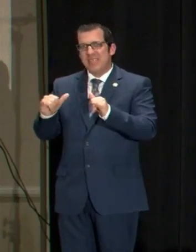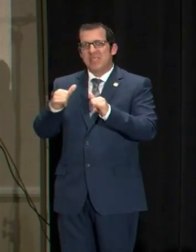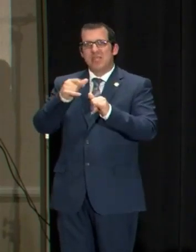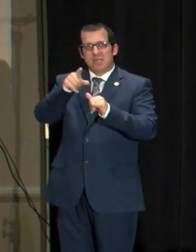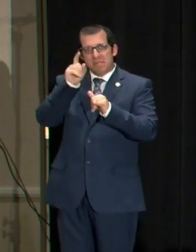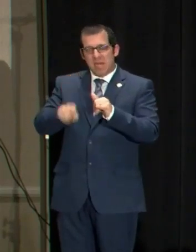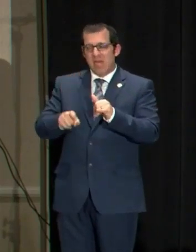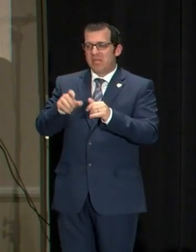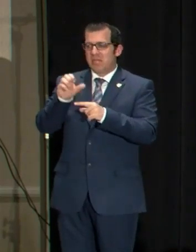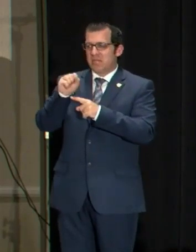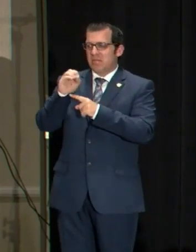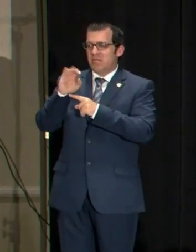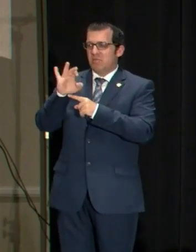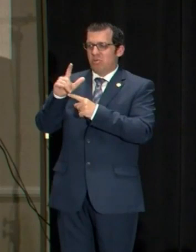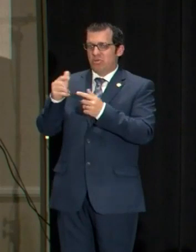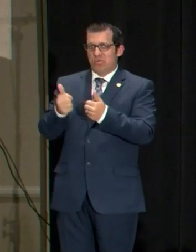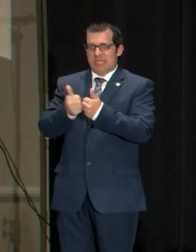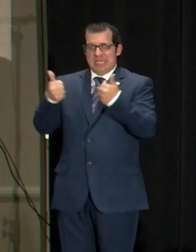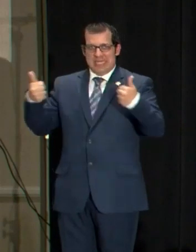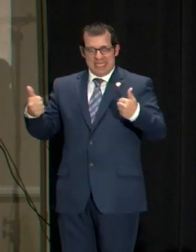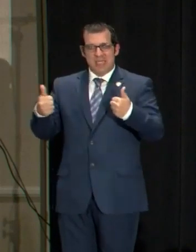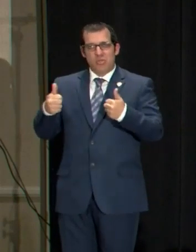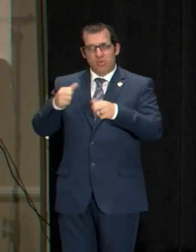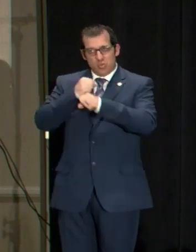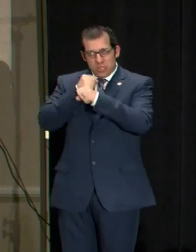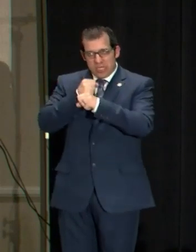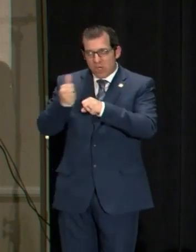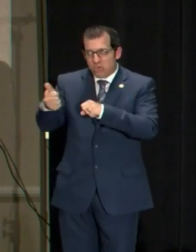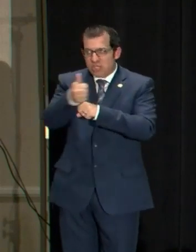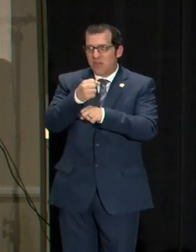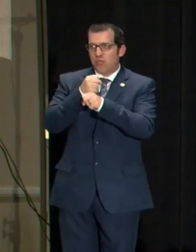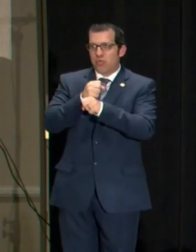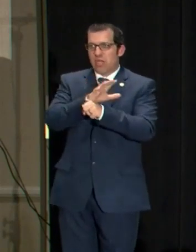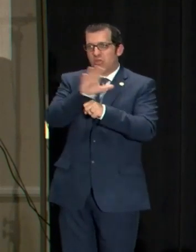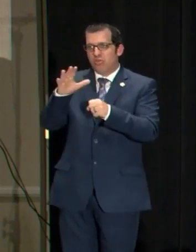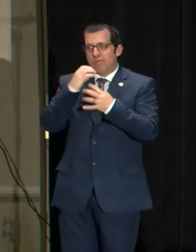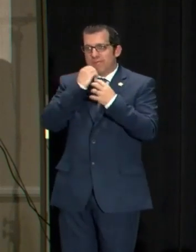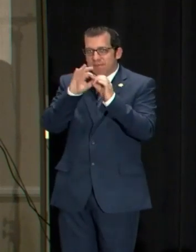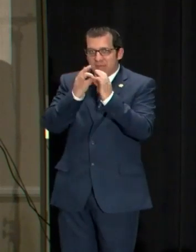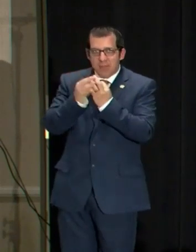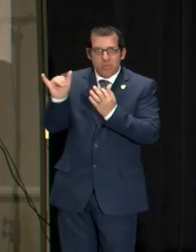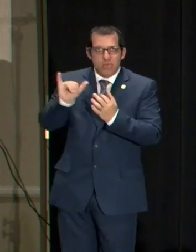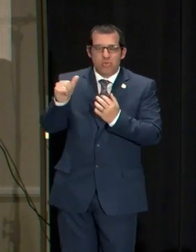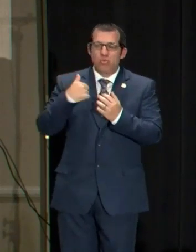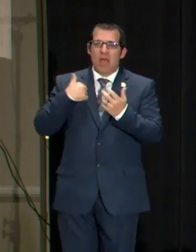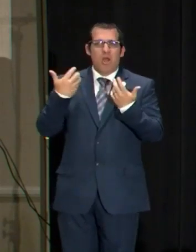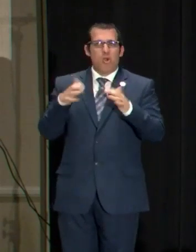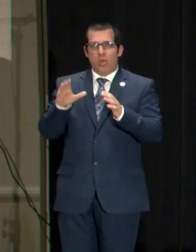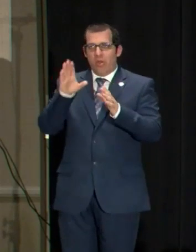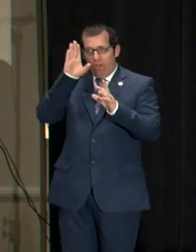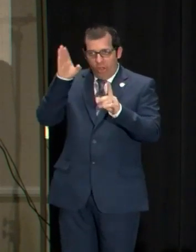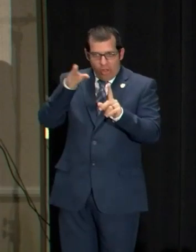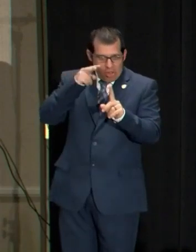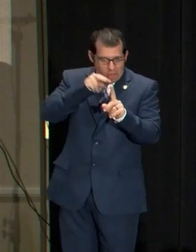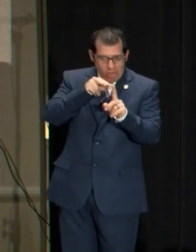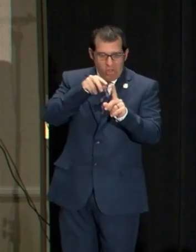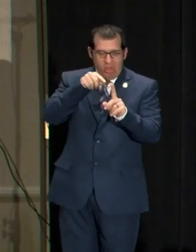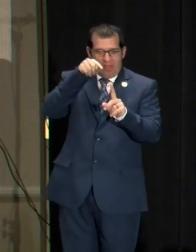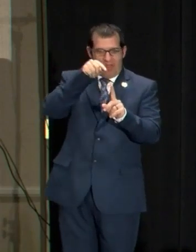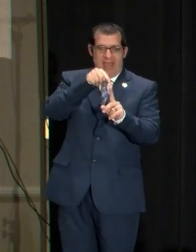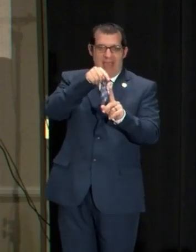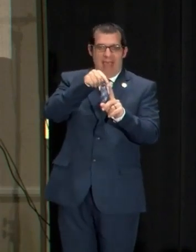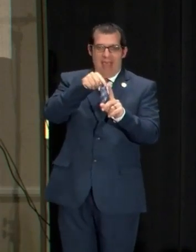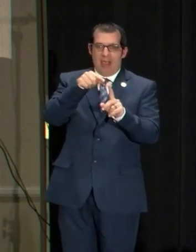to do that social distancing to protect yourself and to protect your loved ones. So I don't want to pay too much attention